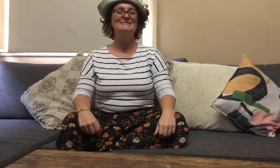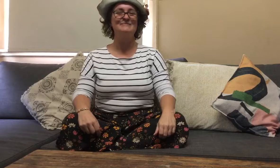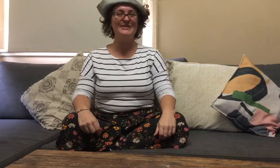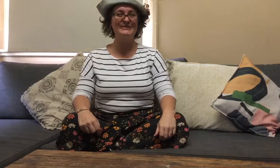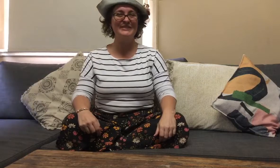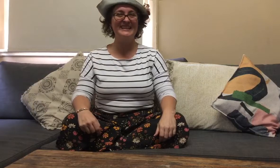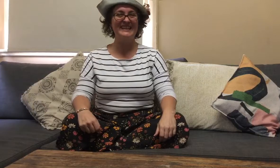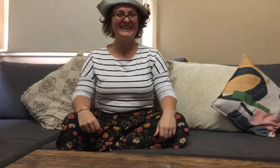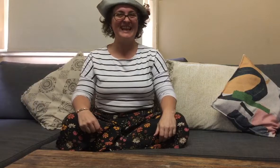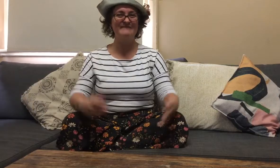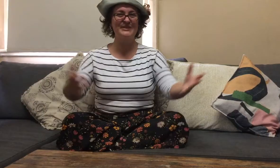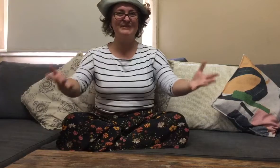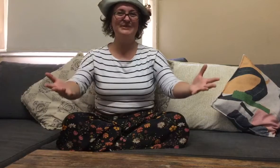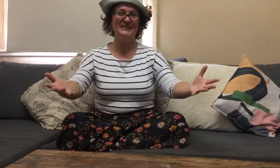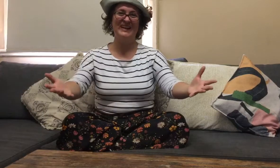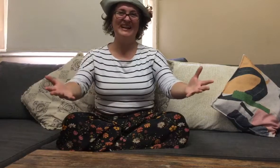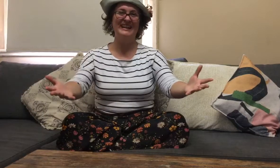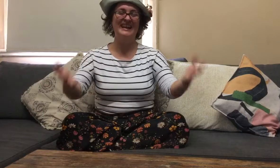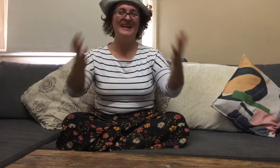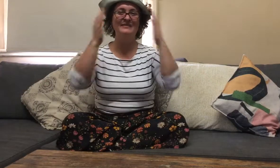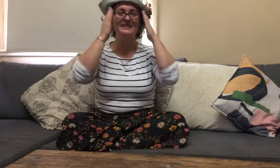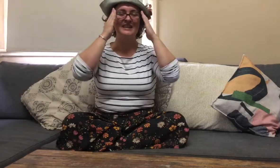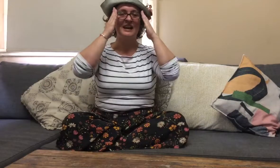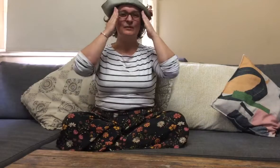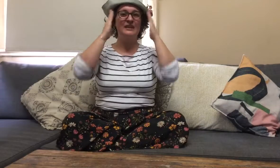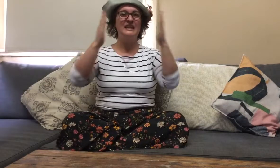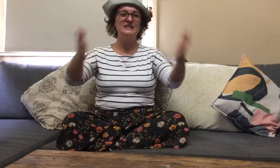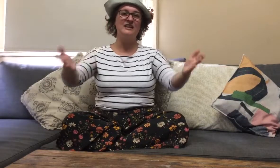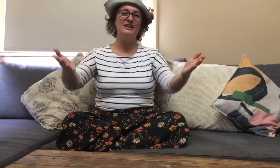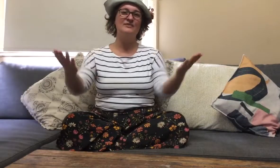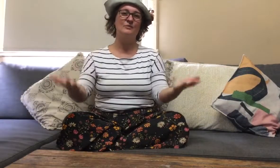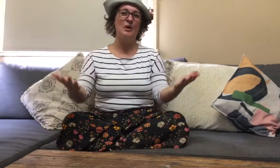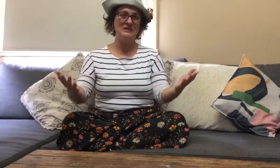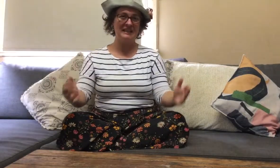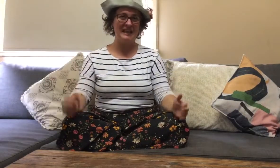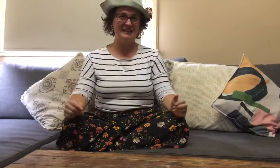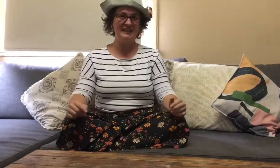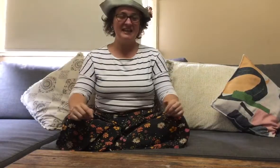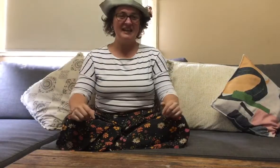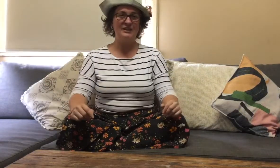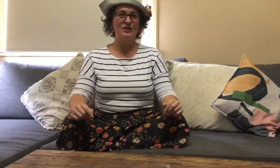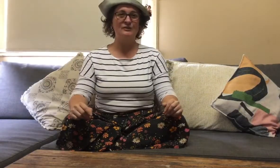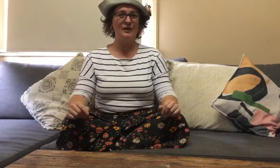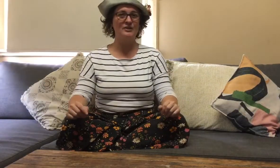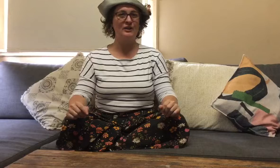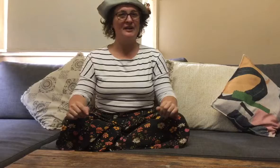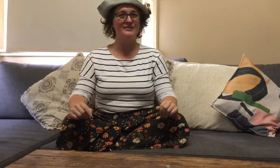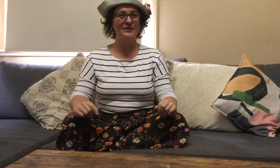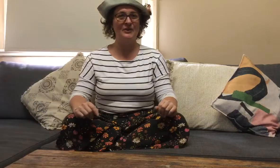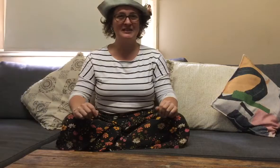Beautiful singing and beautiful signing. Now that was done with key signs from Auslan. You can find all of those on